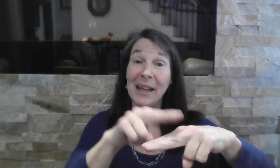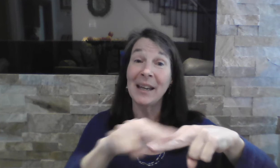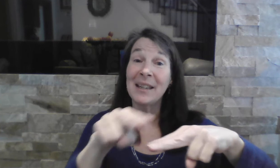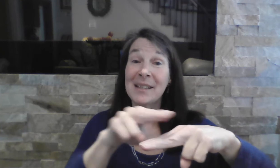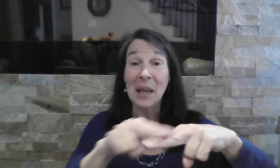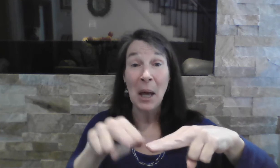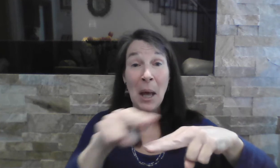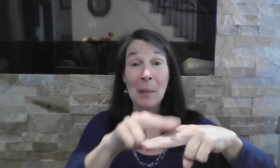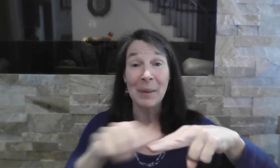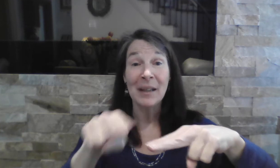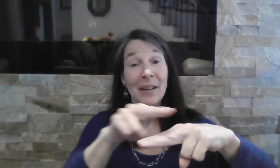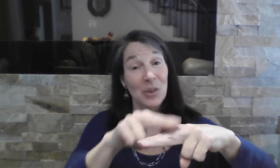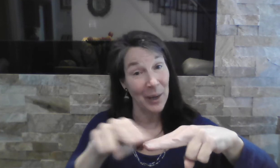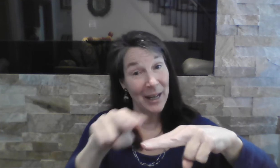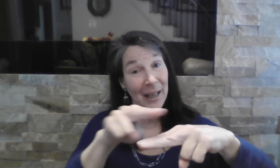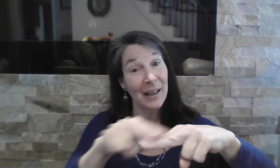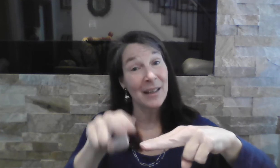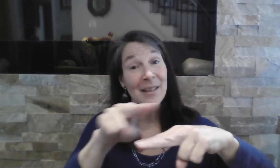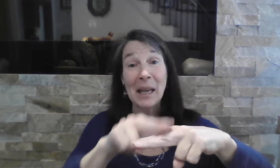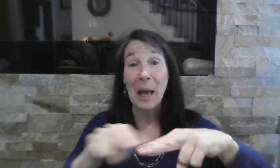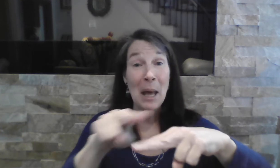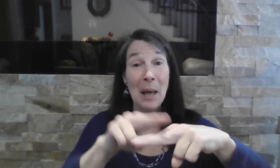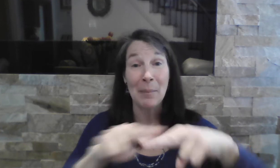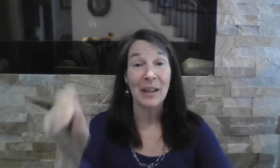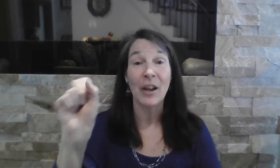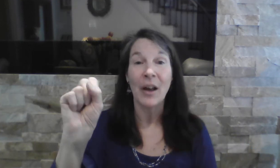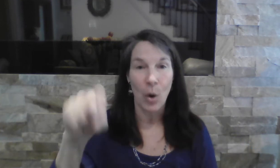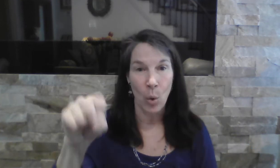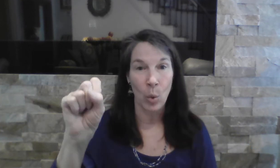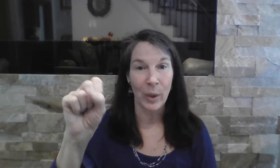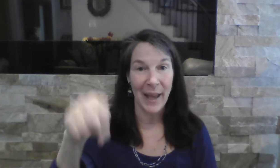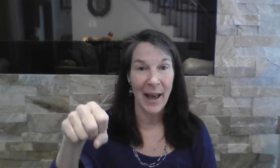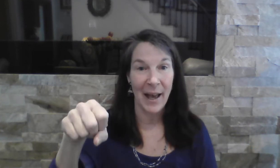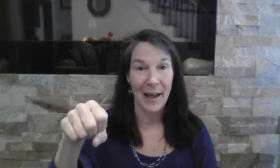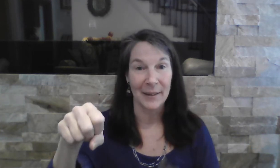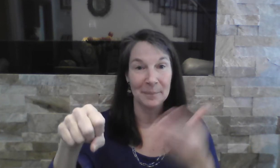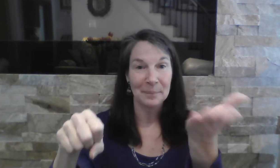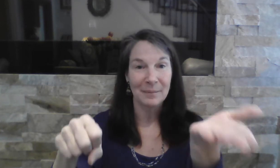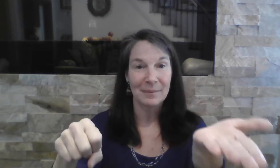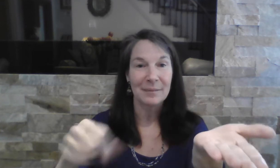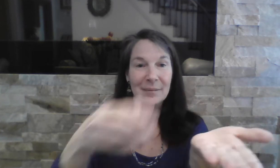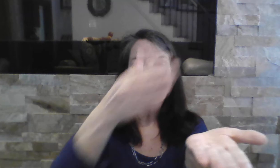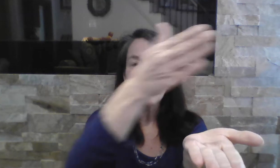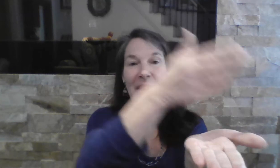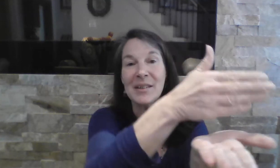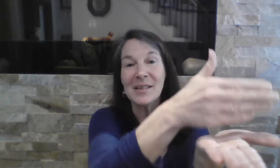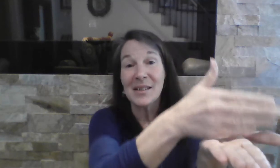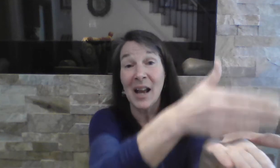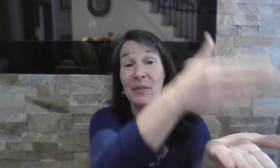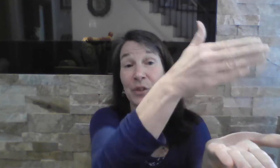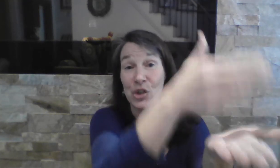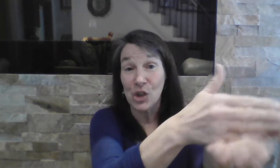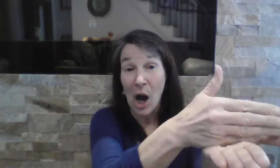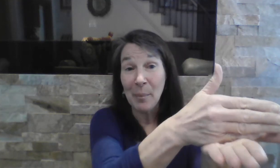is a coming. The train is a coming. Oh yeah. This is a sign for stop.